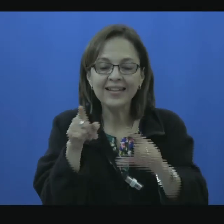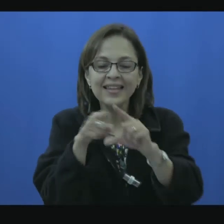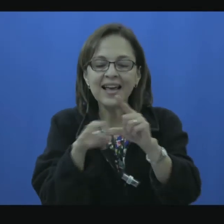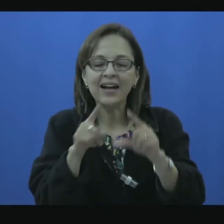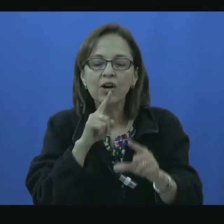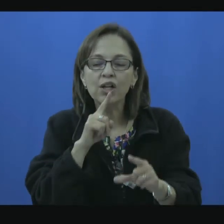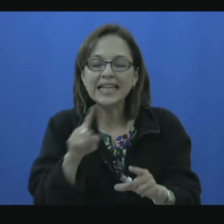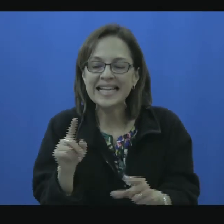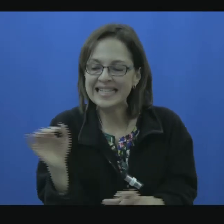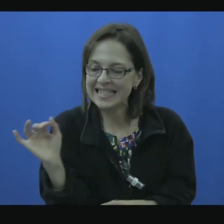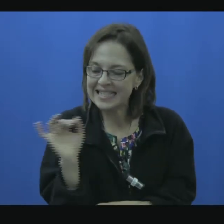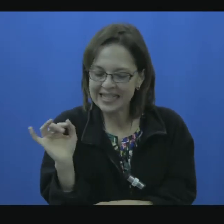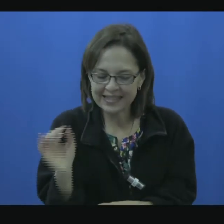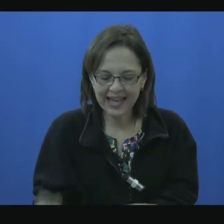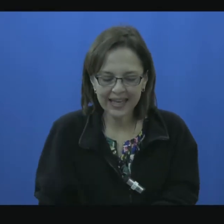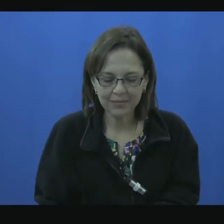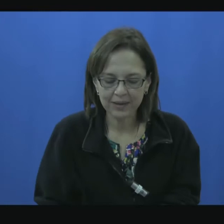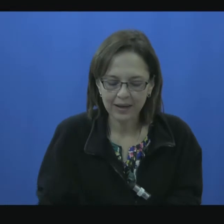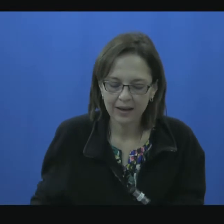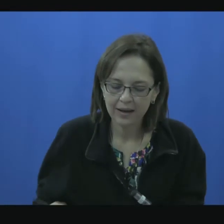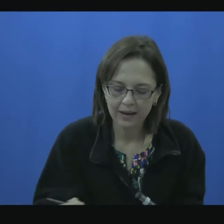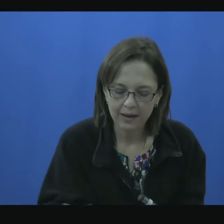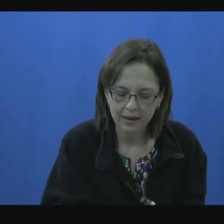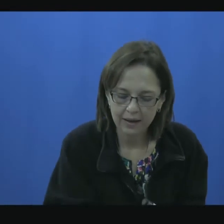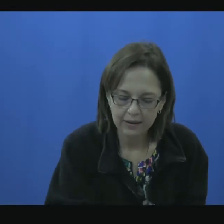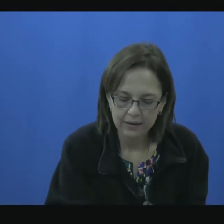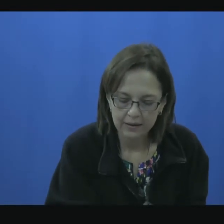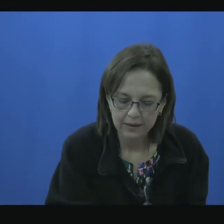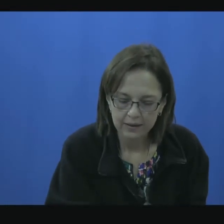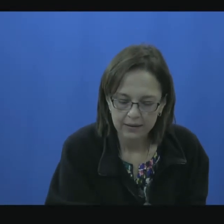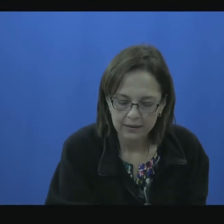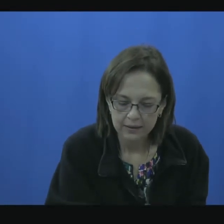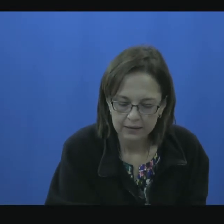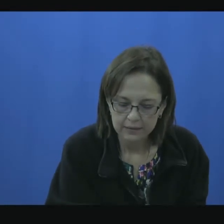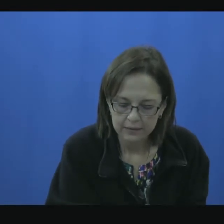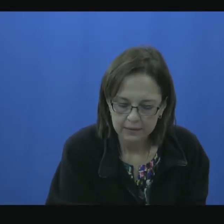And the angle is the same.